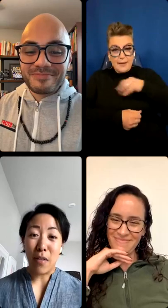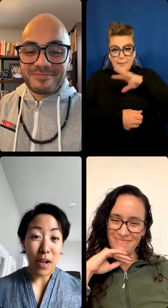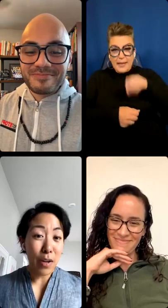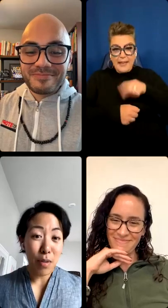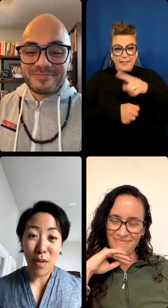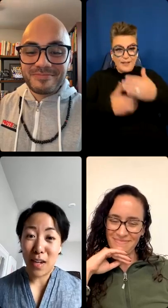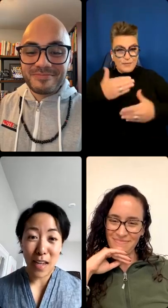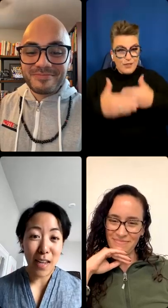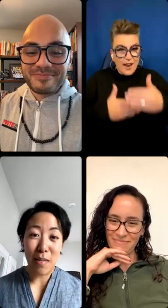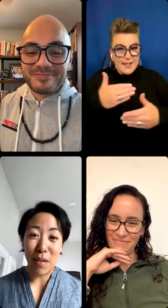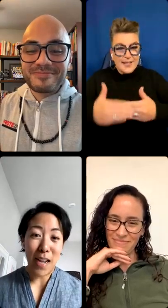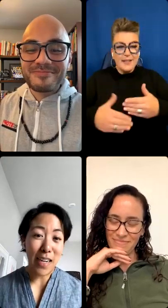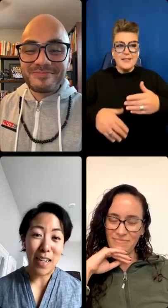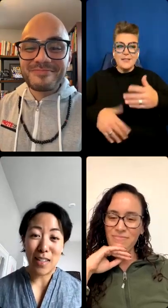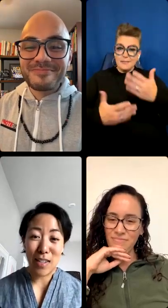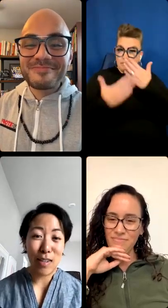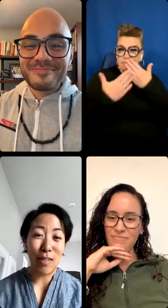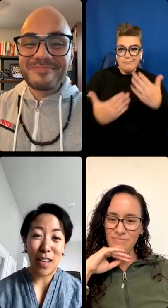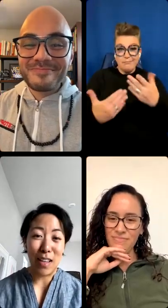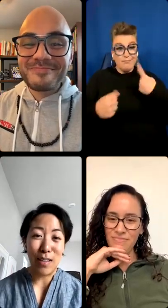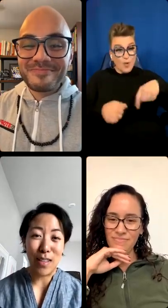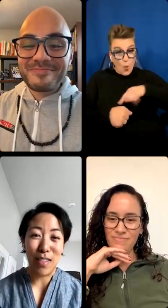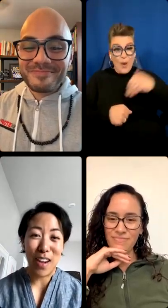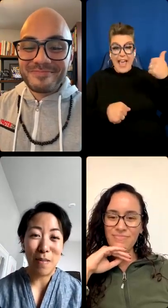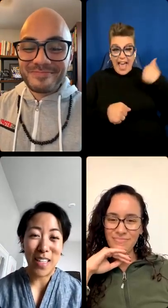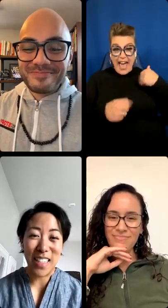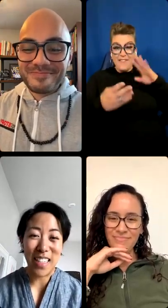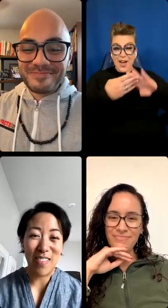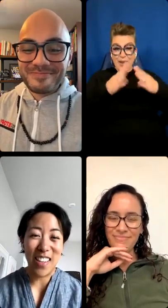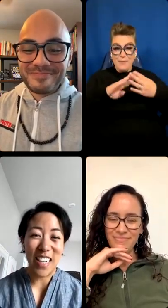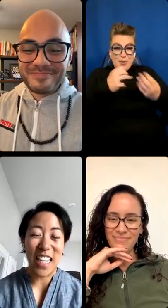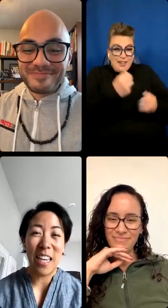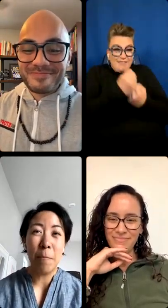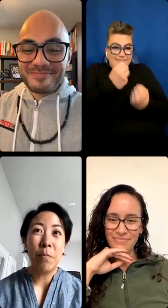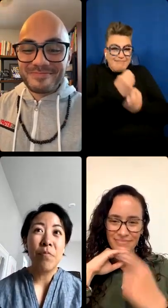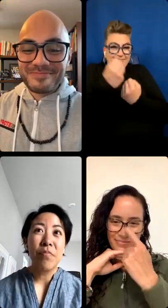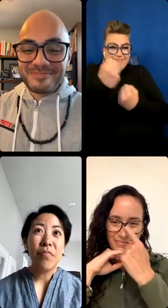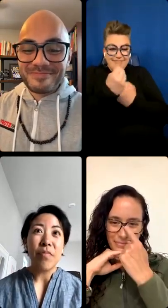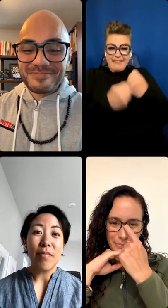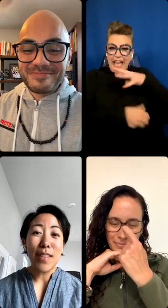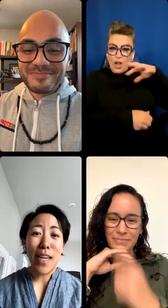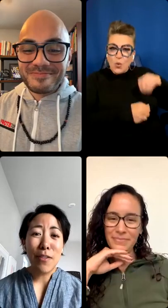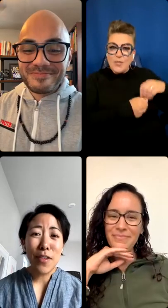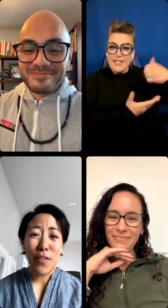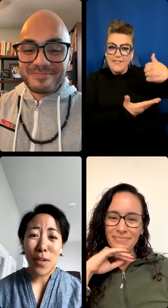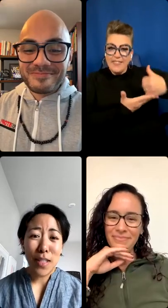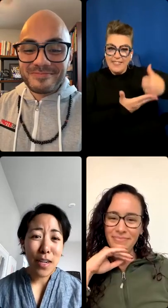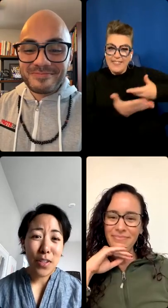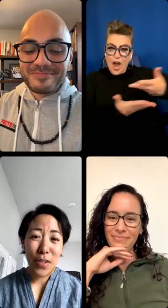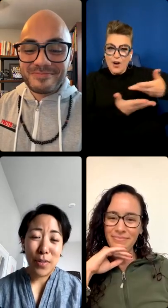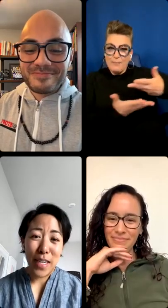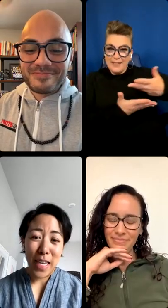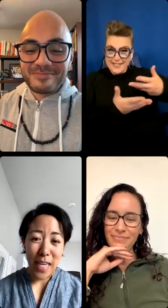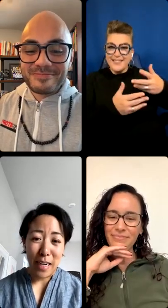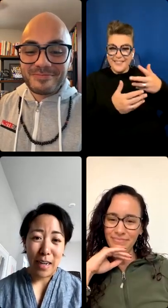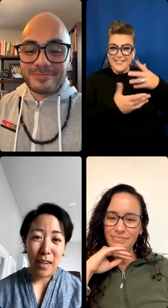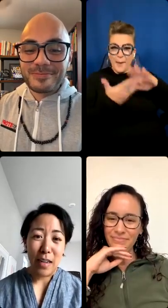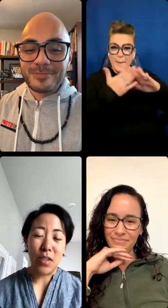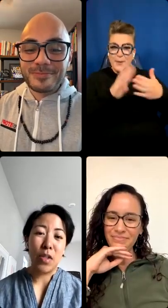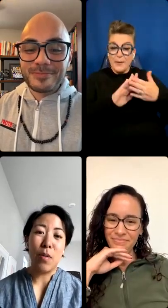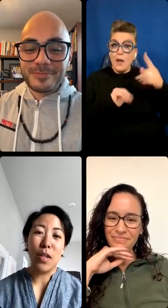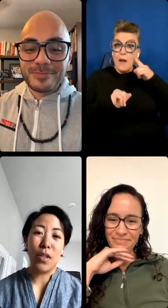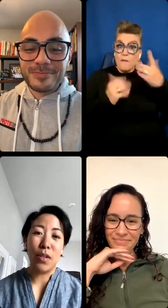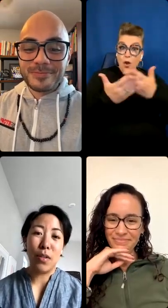we have a community behind us too, the Inclusive Therapist community. And for folks that are tuning